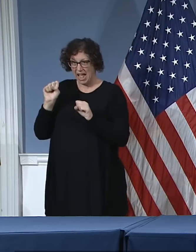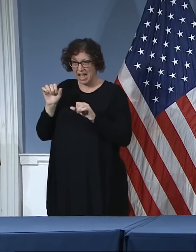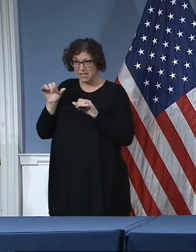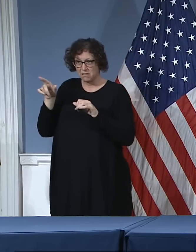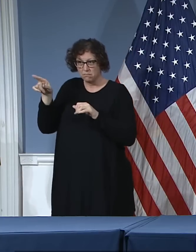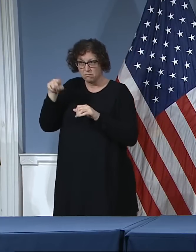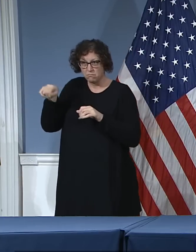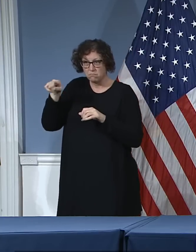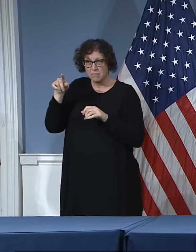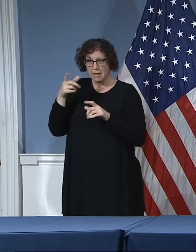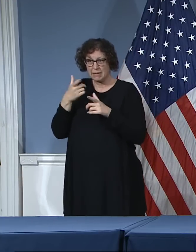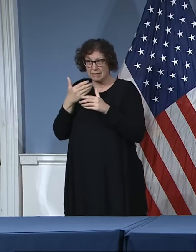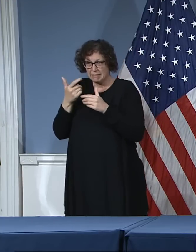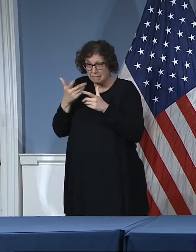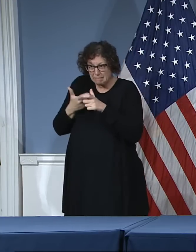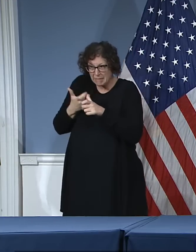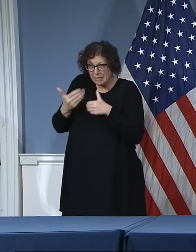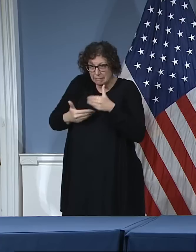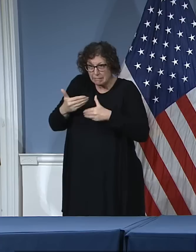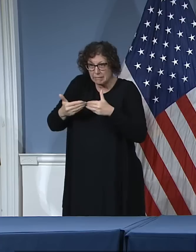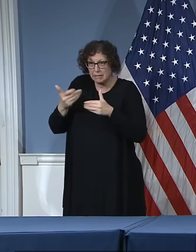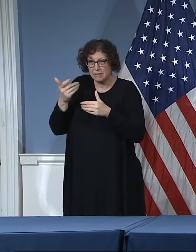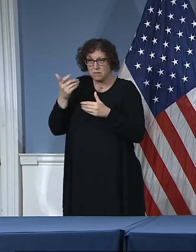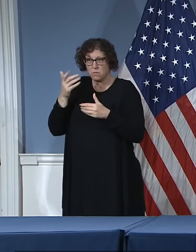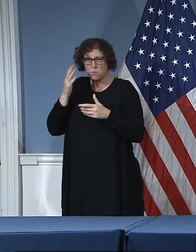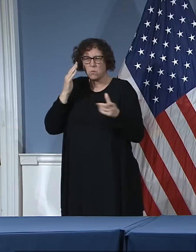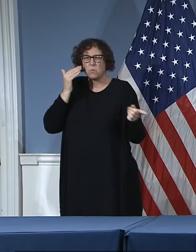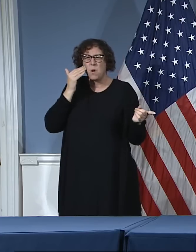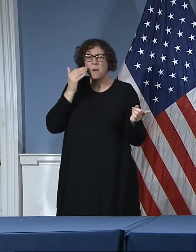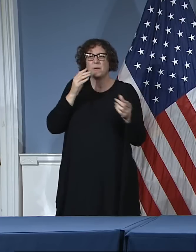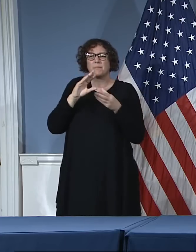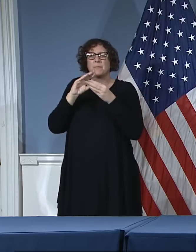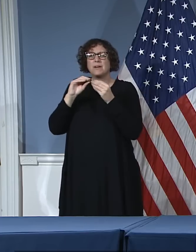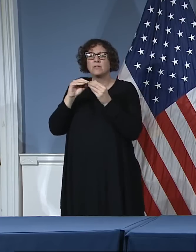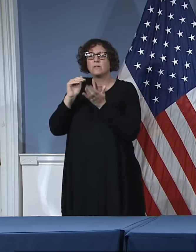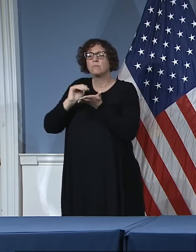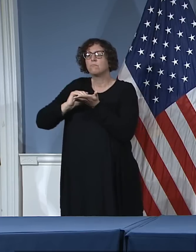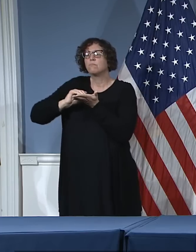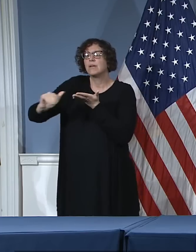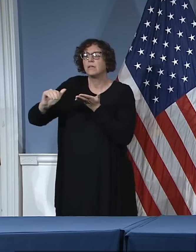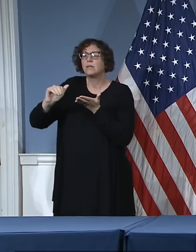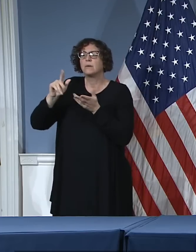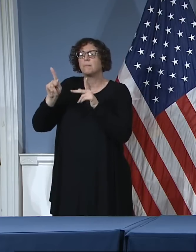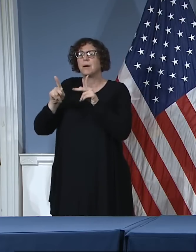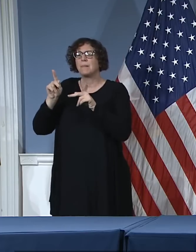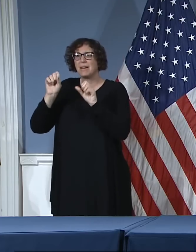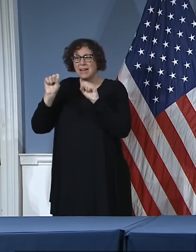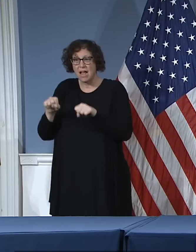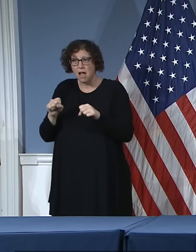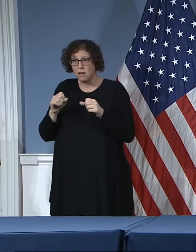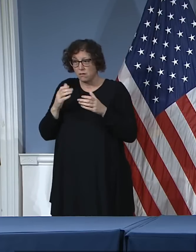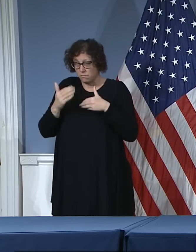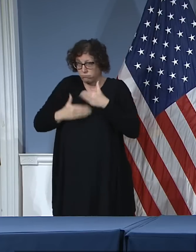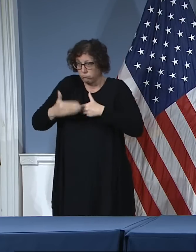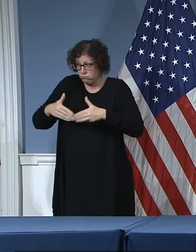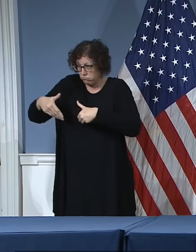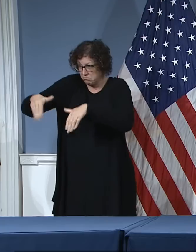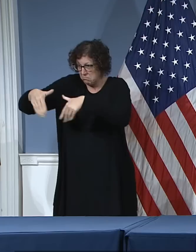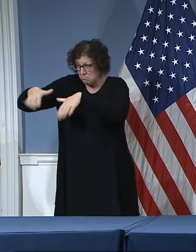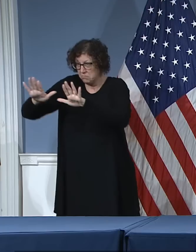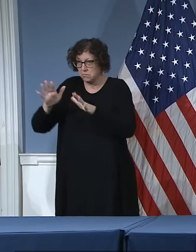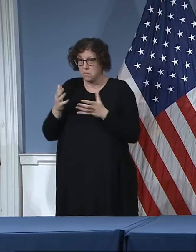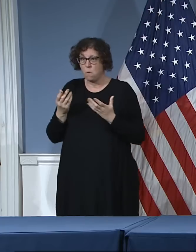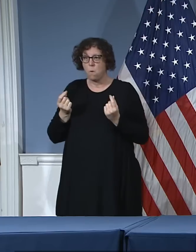prisoners in our jail system? Yeah, we are absolutely going to move very fast now. We had to work through some legal issues that